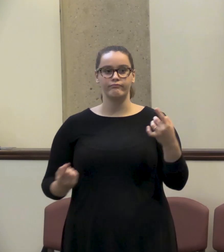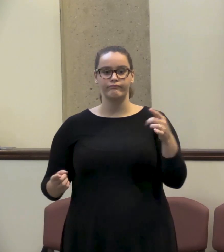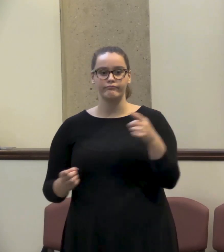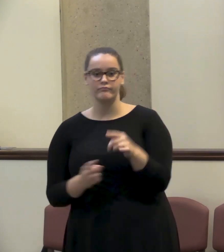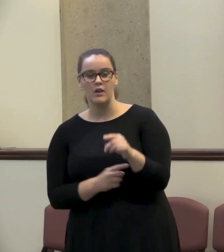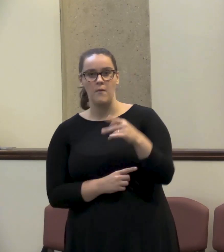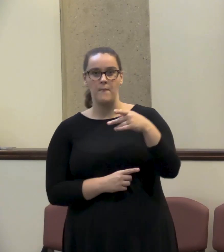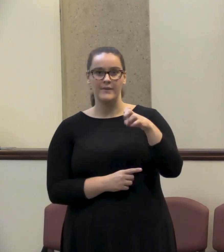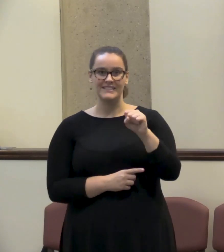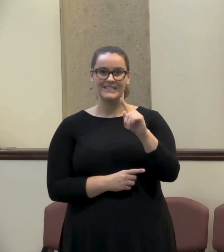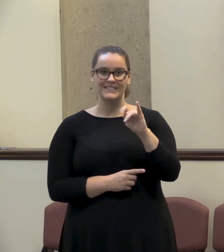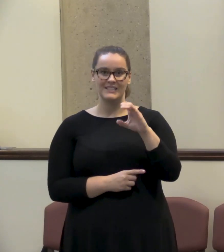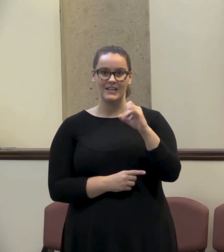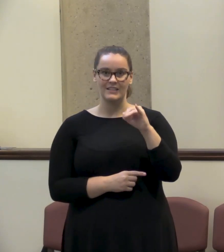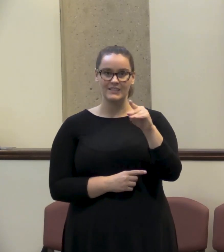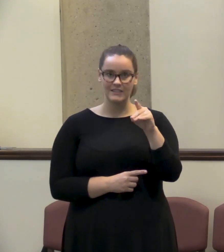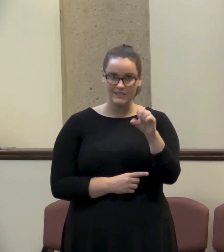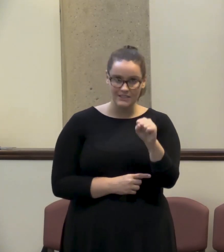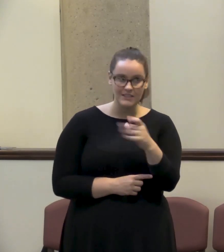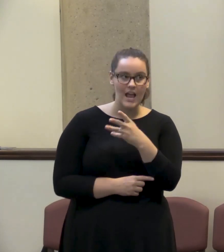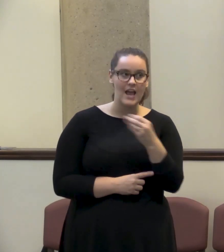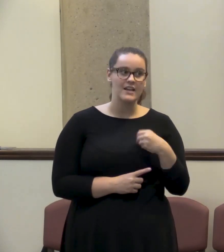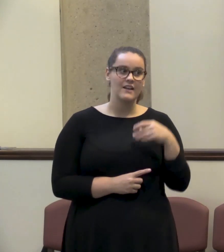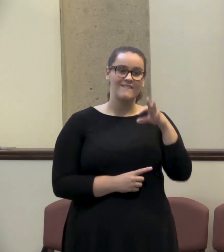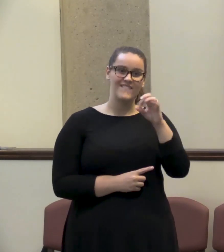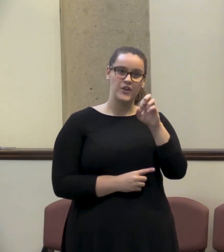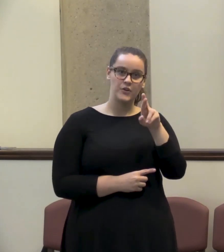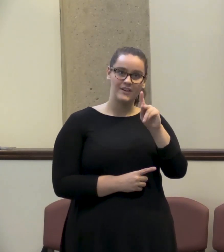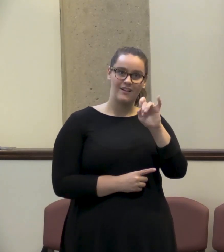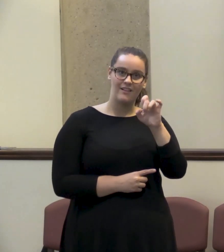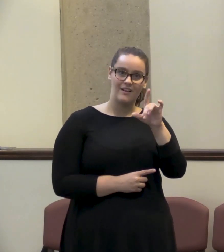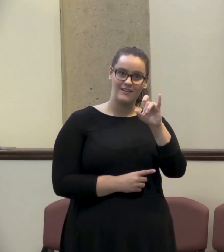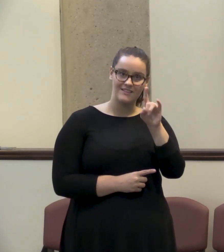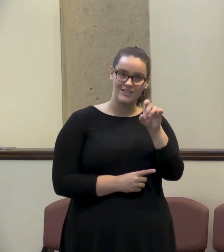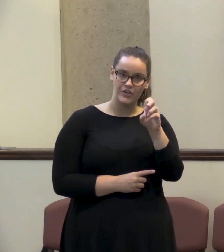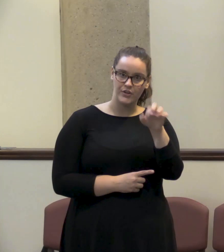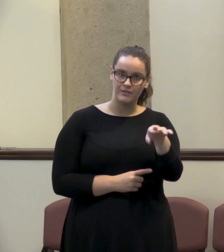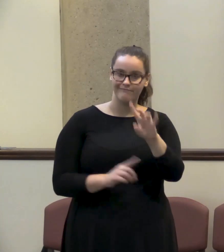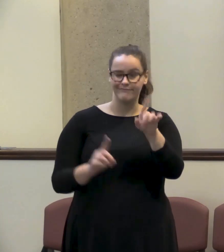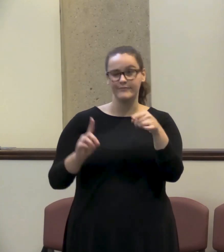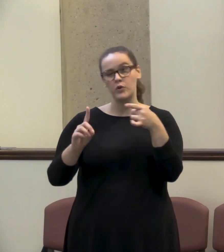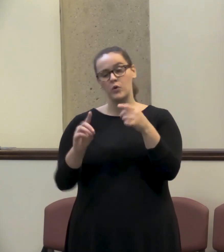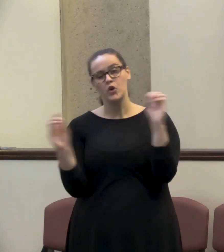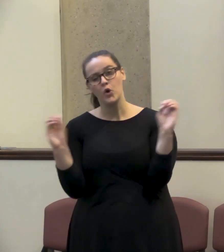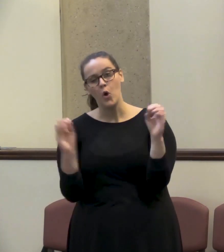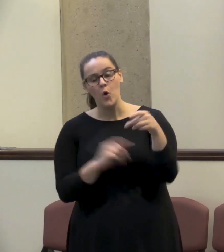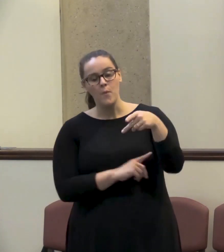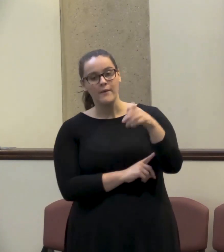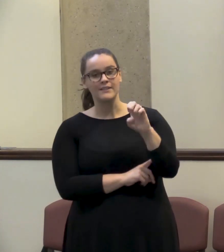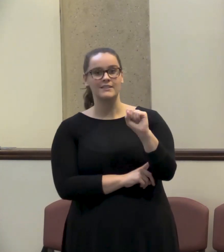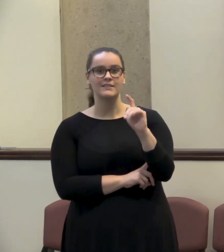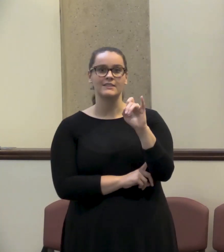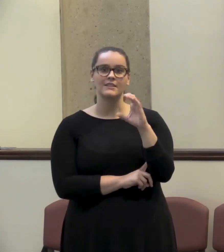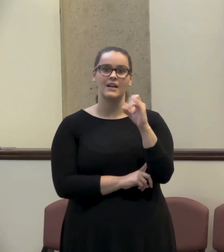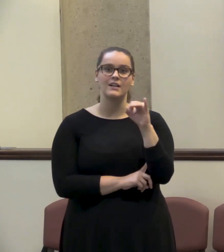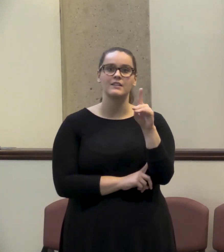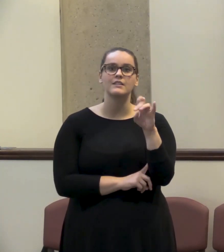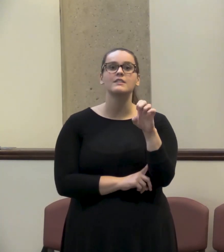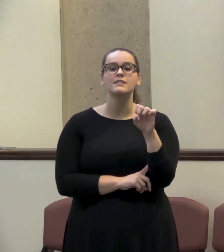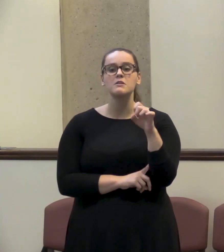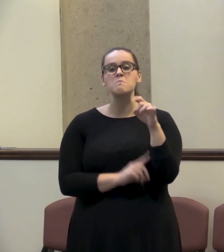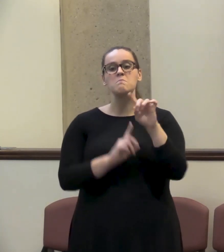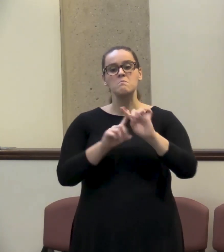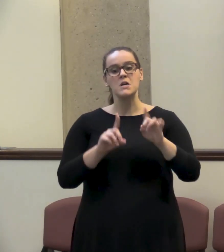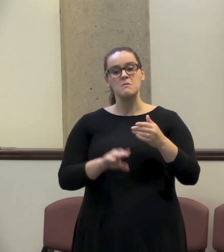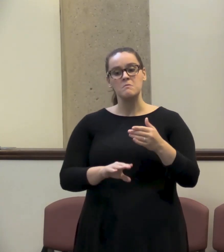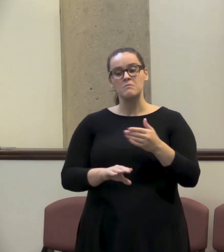pesticides and the amount of fertilizer. I'd like to get to no pesticides, but lowering the amount of pesticides is a big